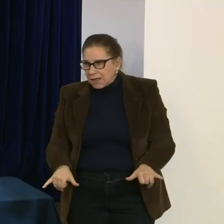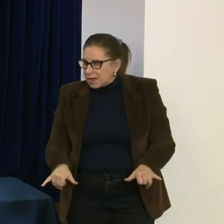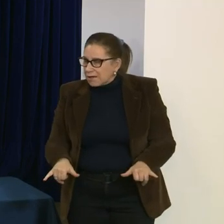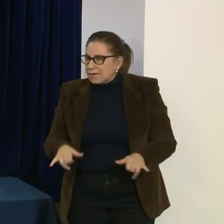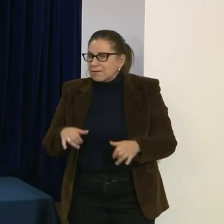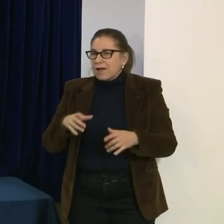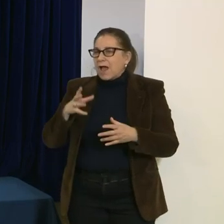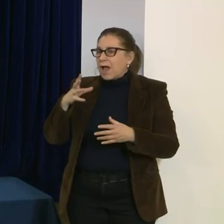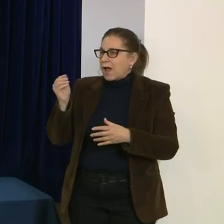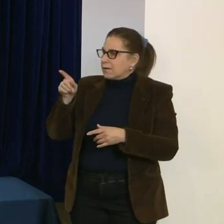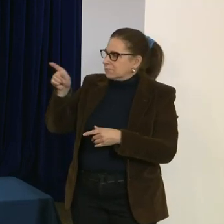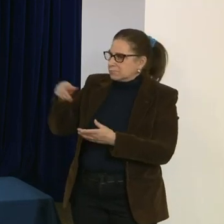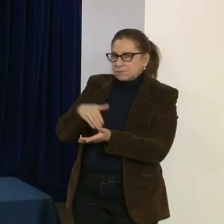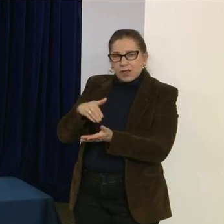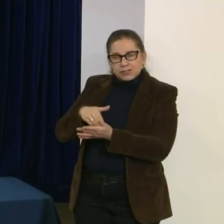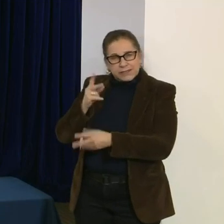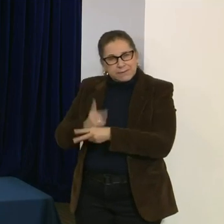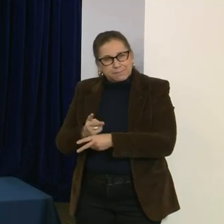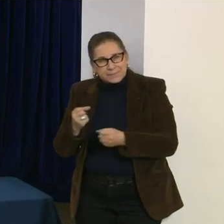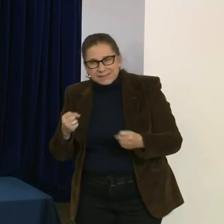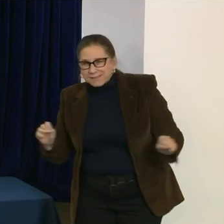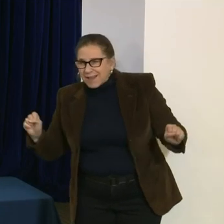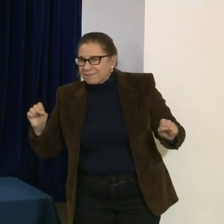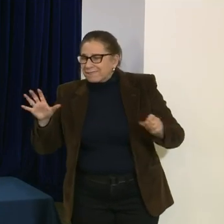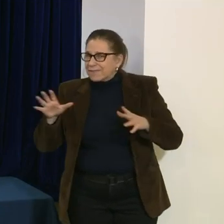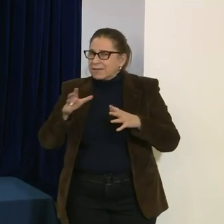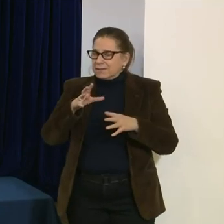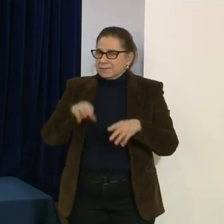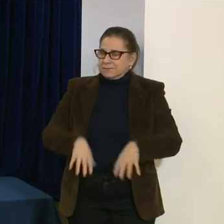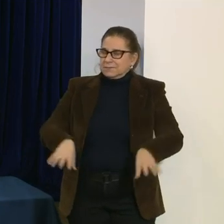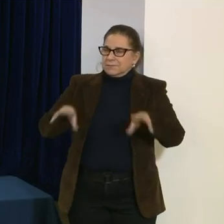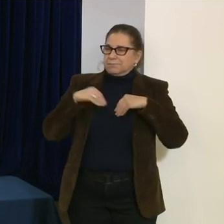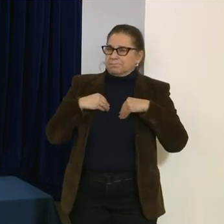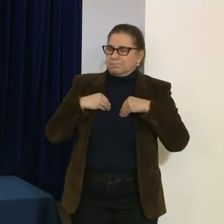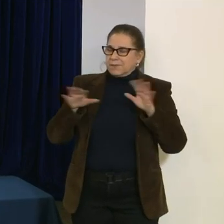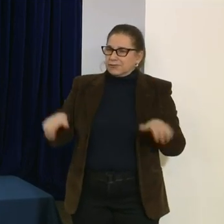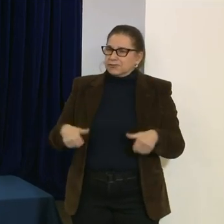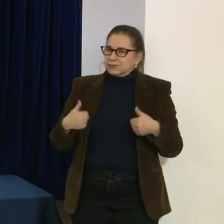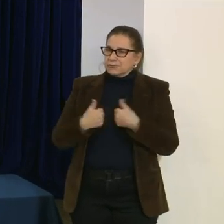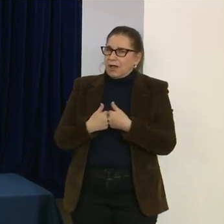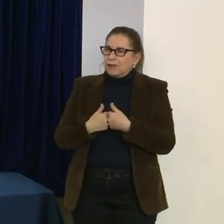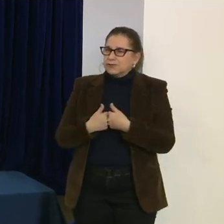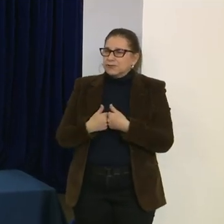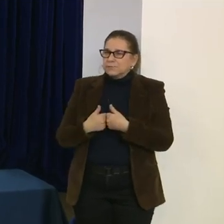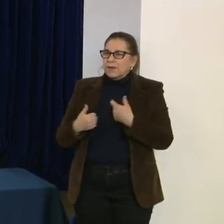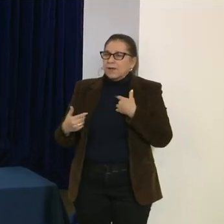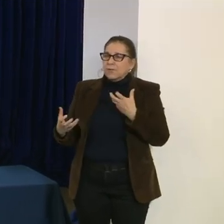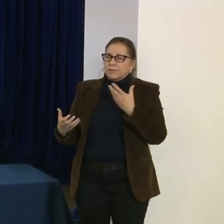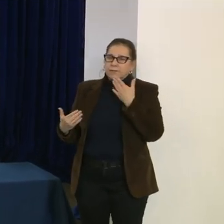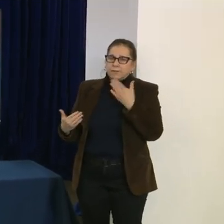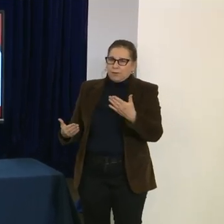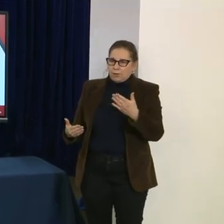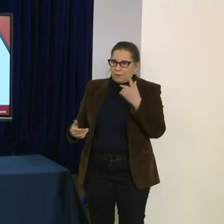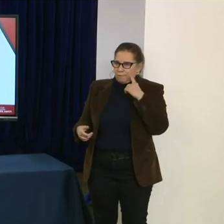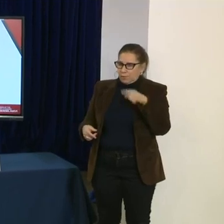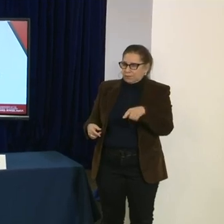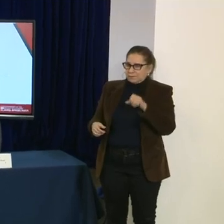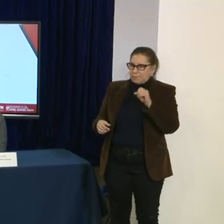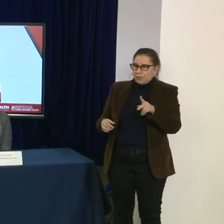these challenging times. So I thank you again for this opportunity to be with you all today, and I look forward to this town